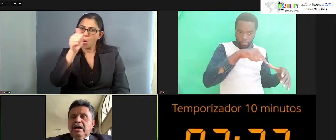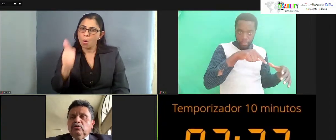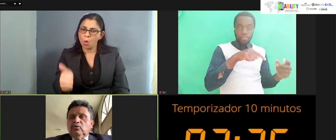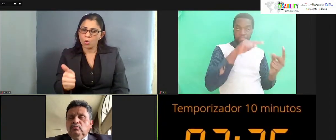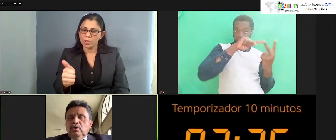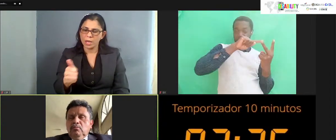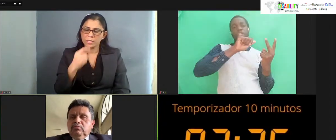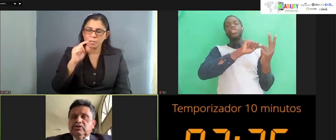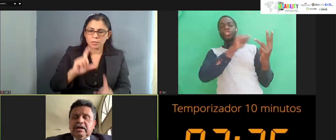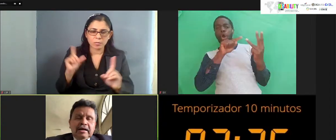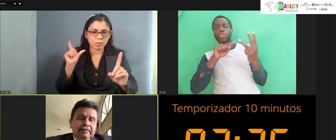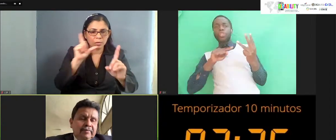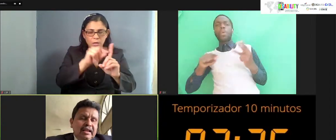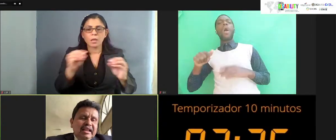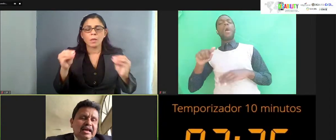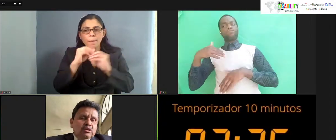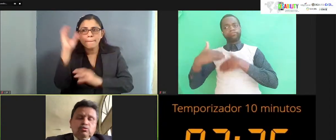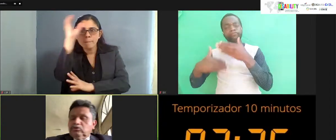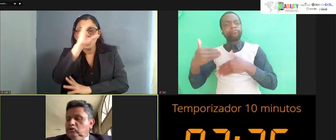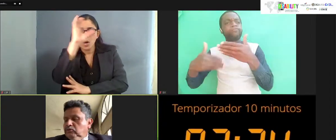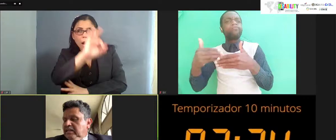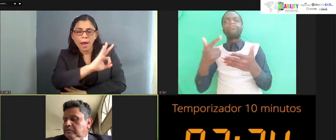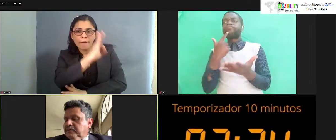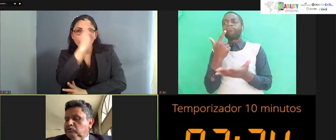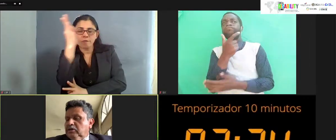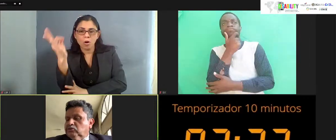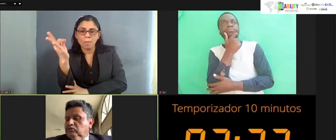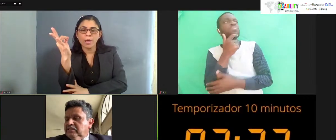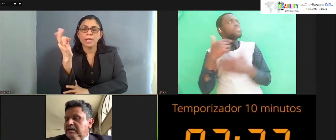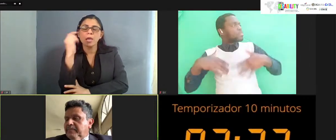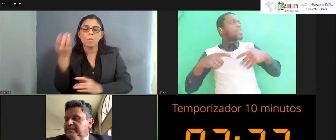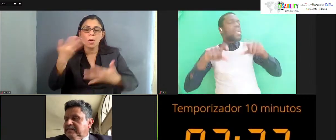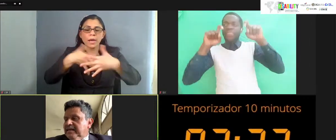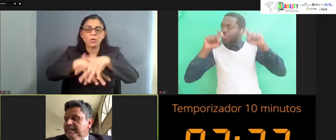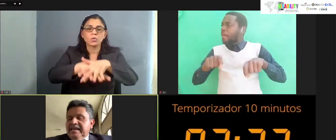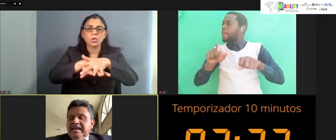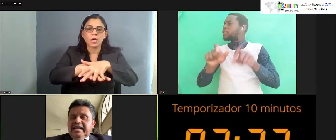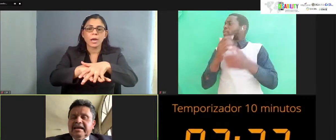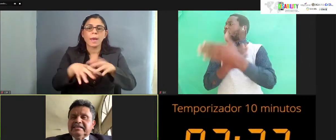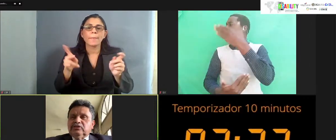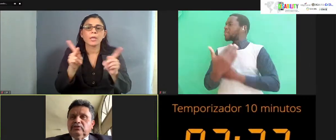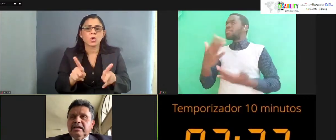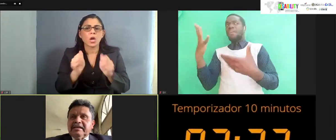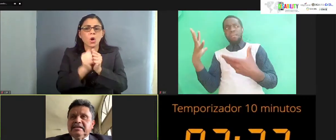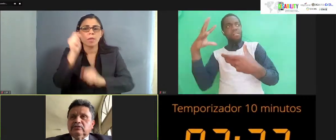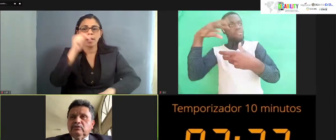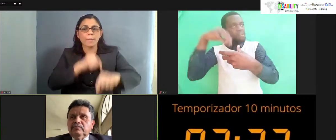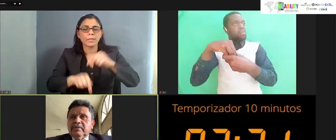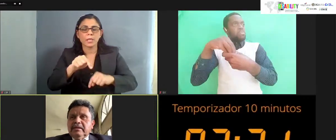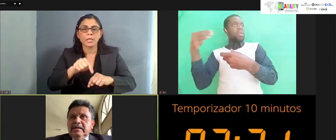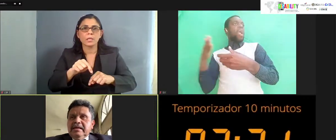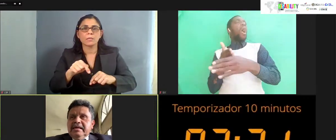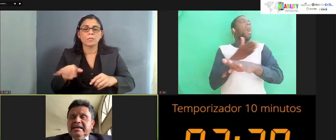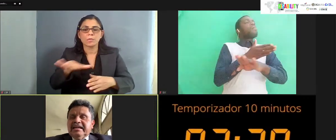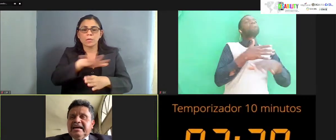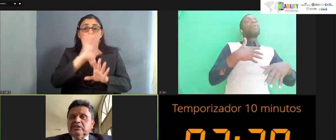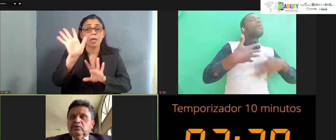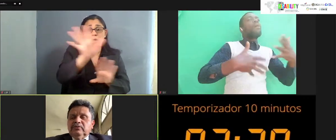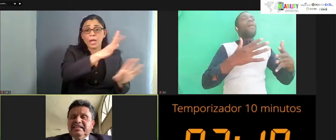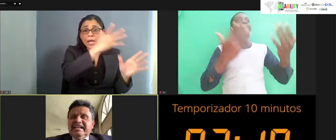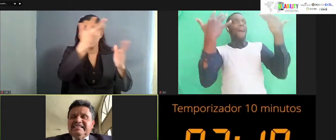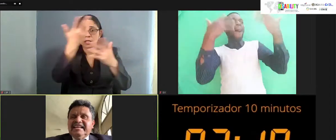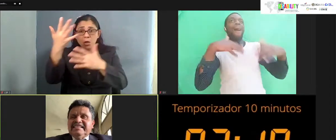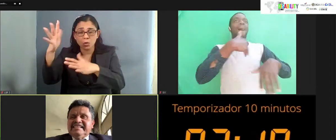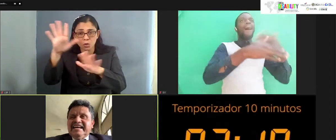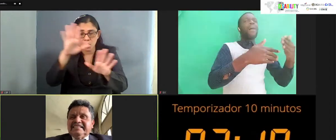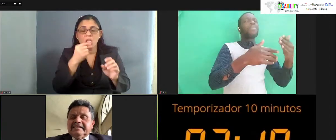and other instances that have looked for the inclusion of persons with disabilities and